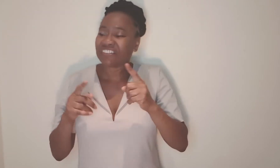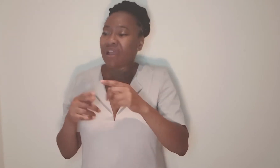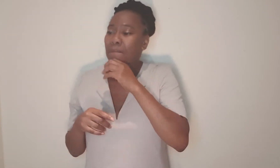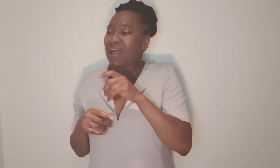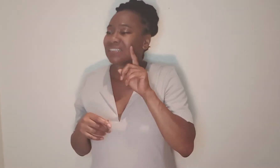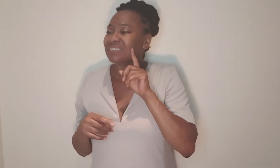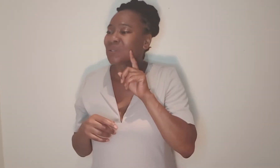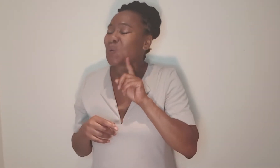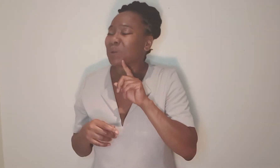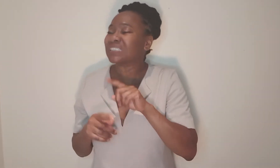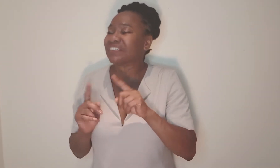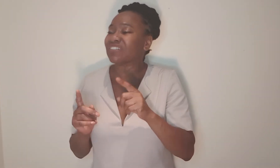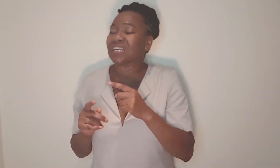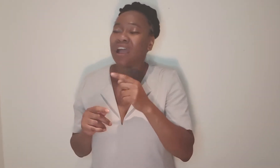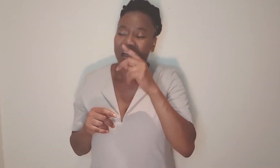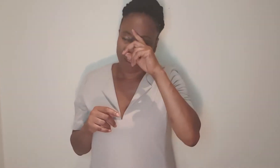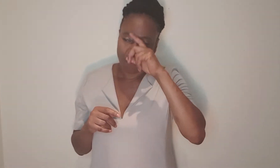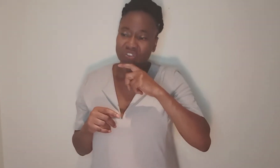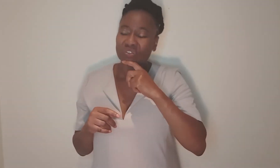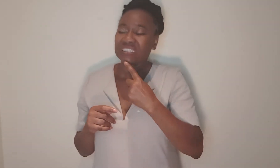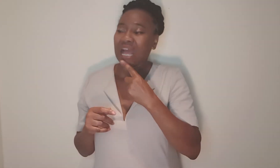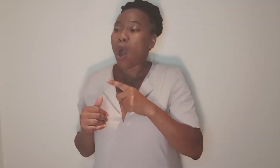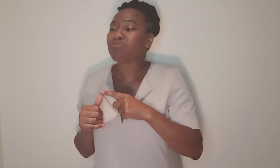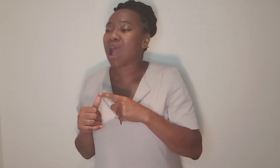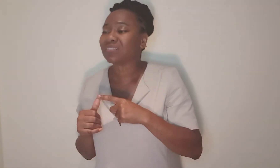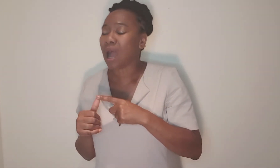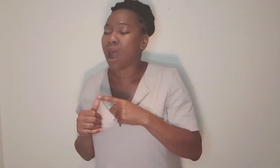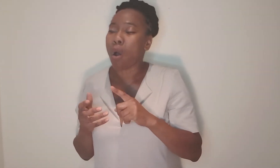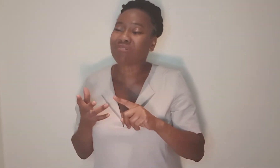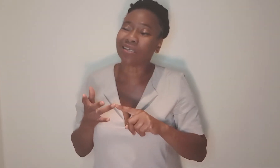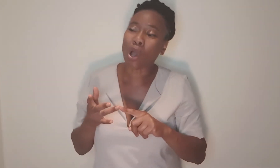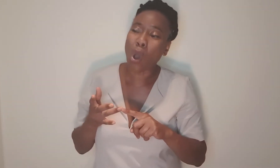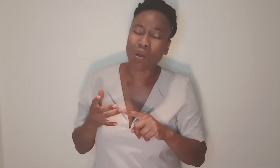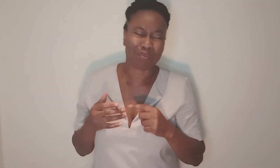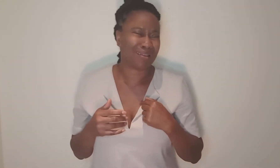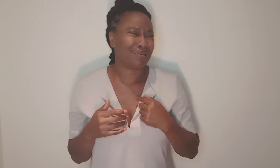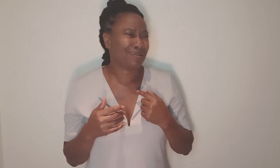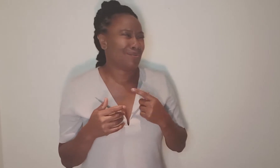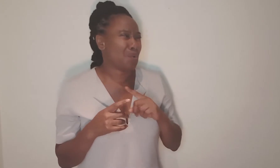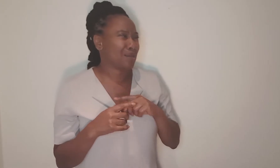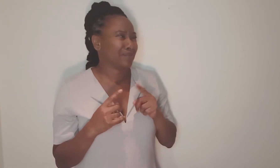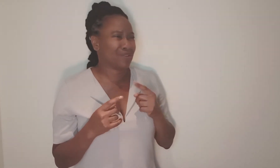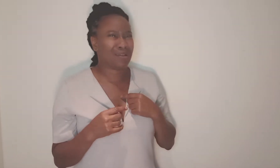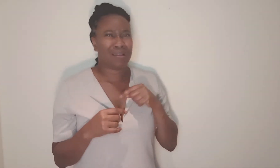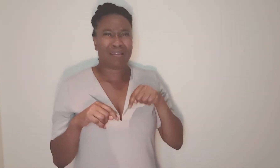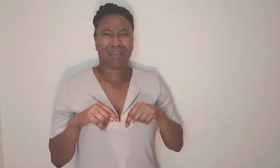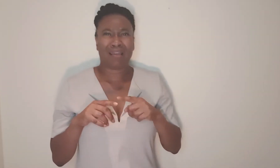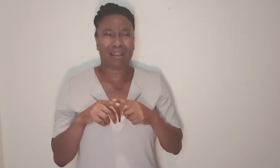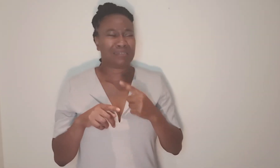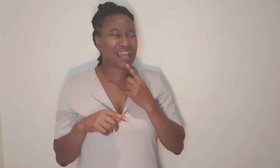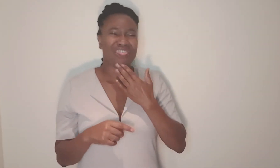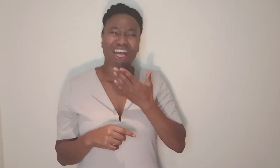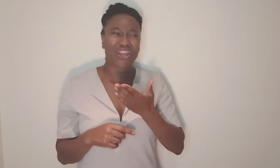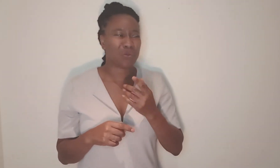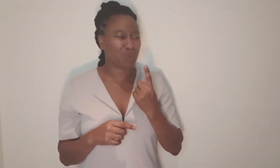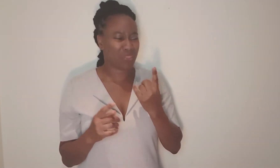wanted to know why they needed to be different, because we just say thank you and it covers all bases. He just pointed to my smile and